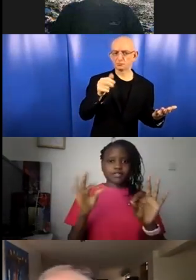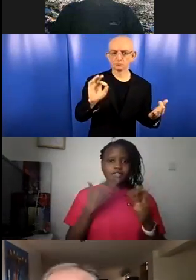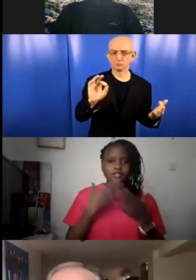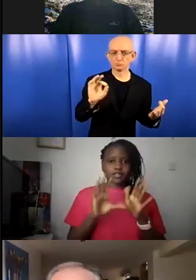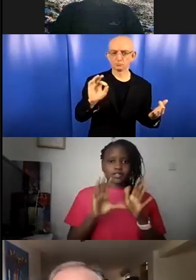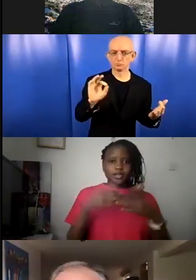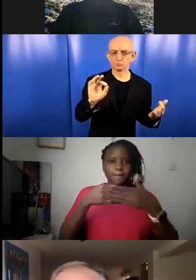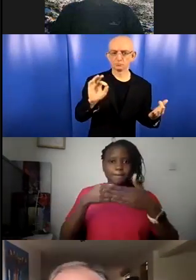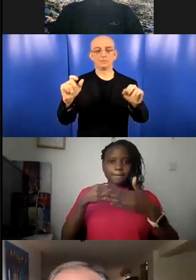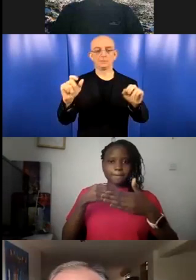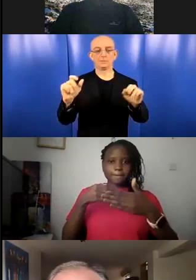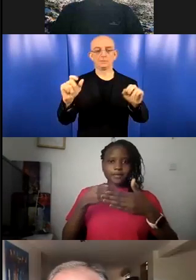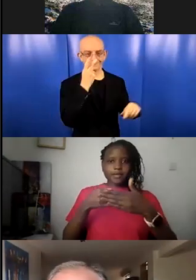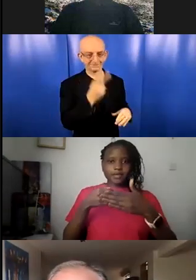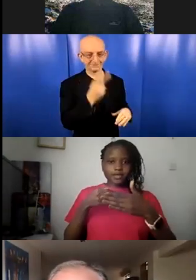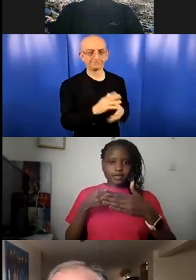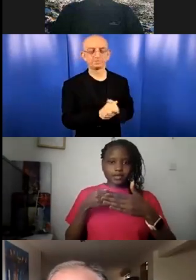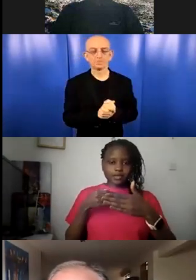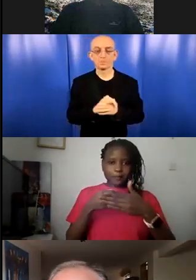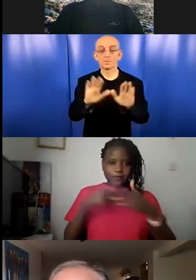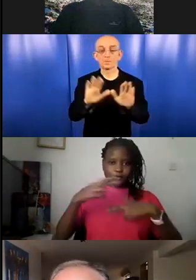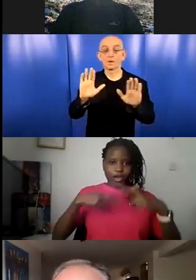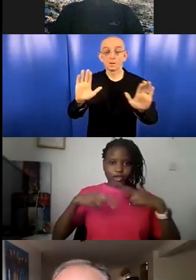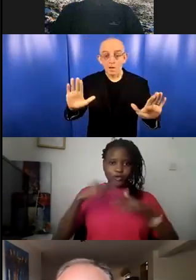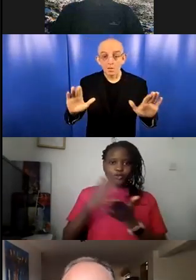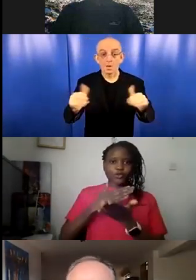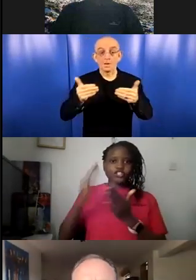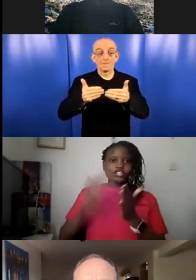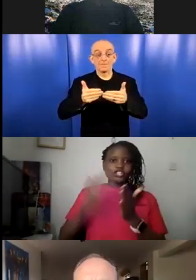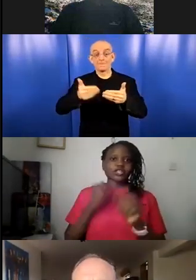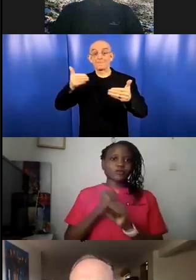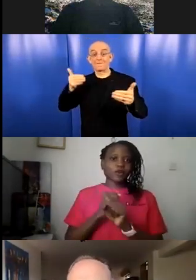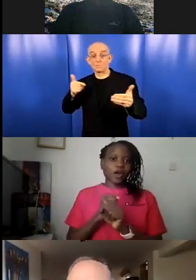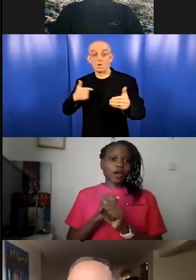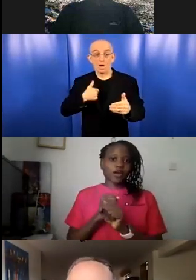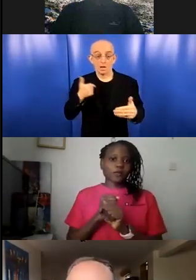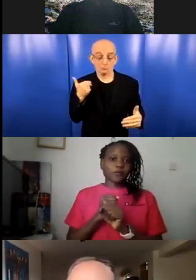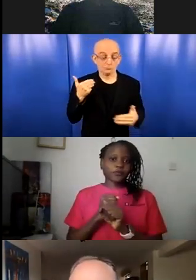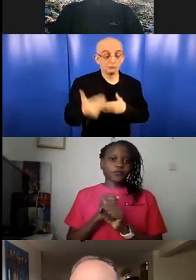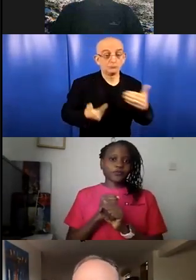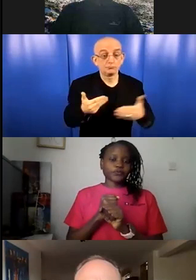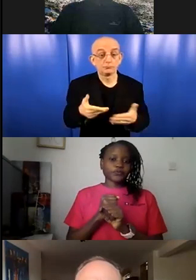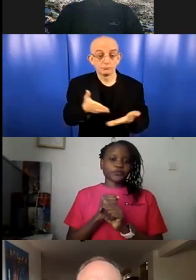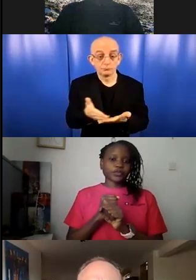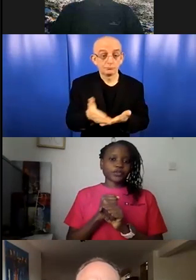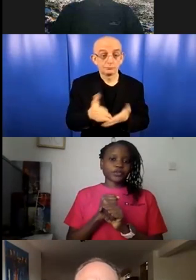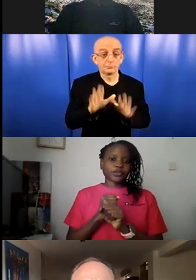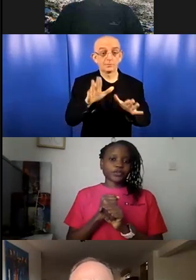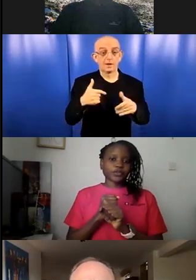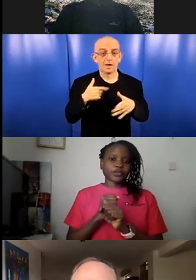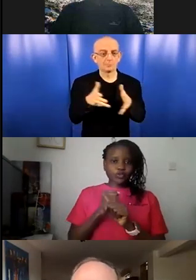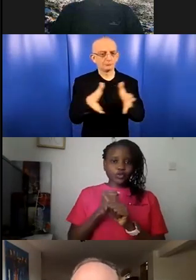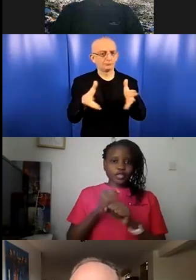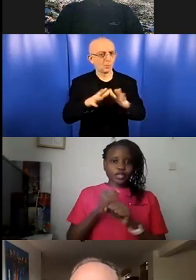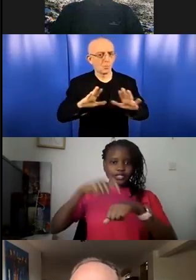Before I just go through this and share some of the work that we're doing have been doing in remote learning during the